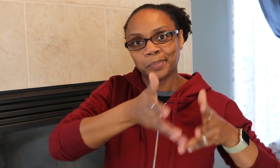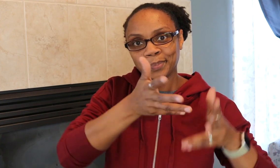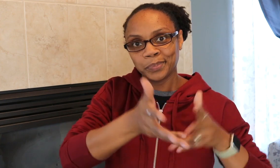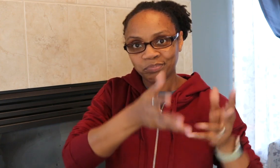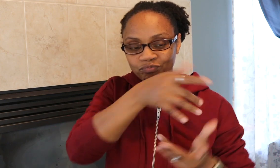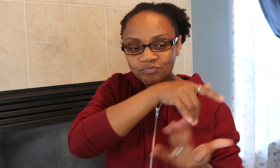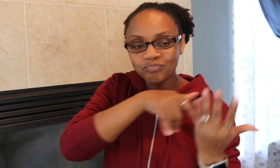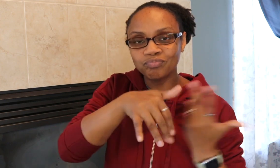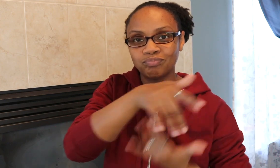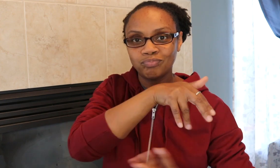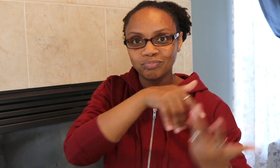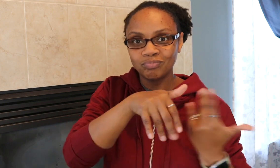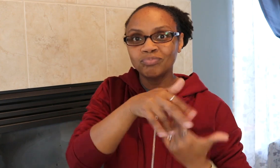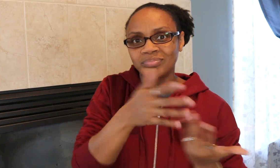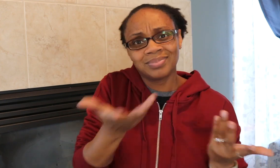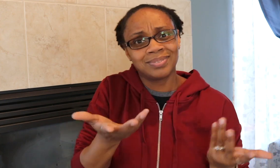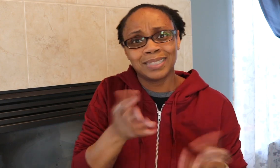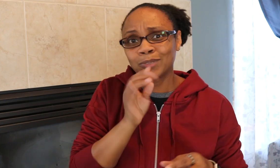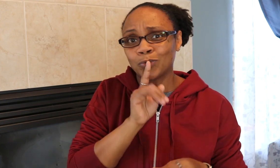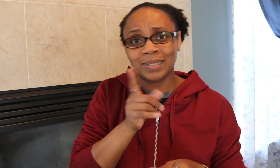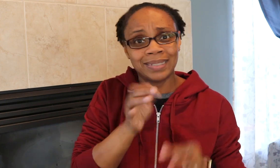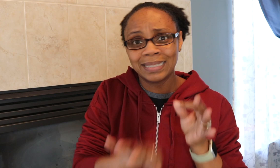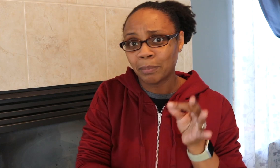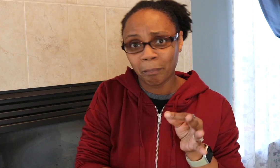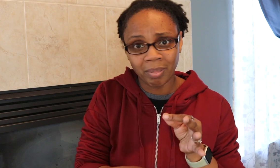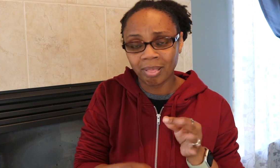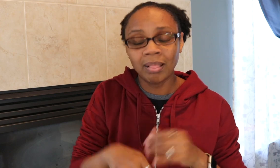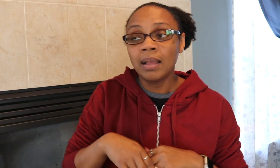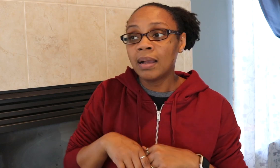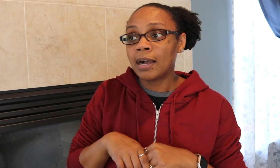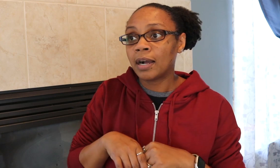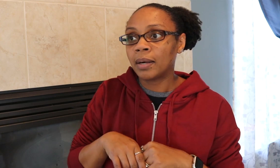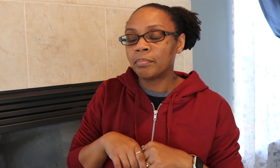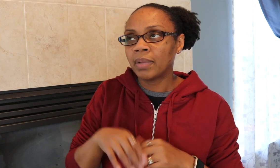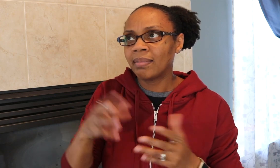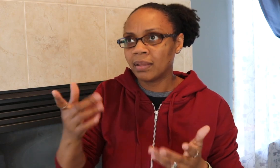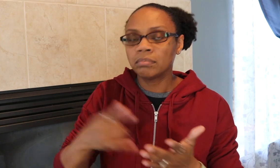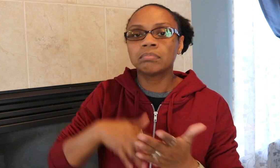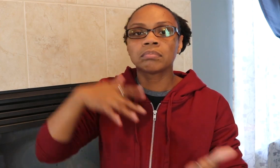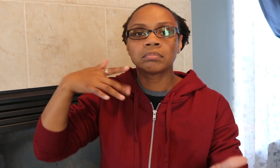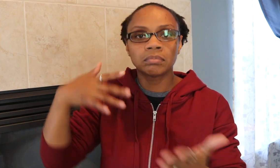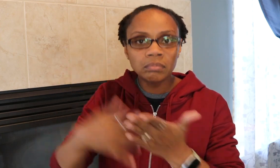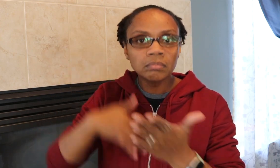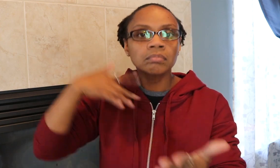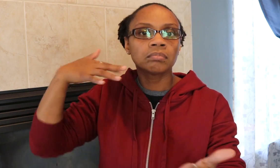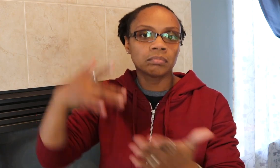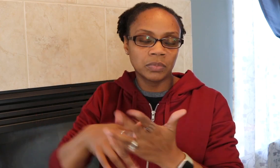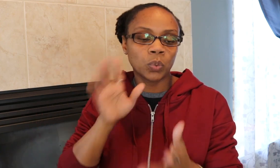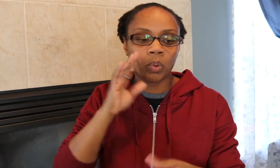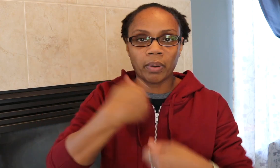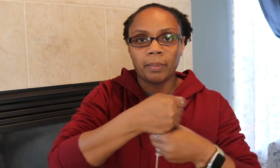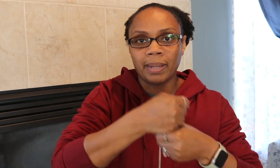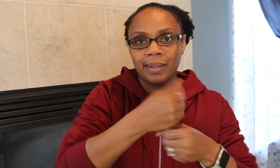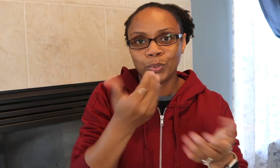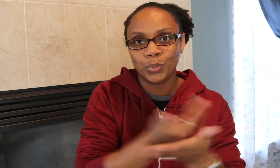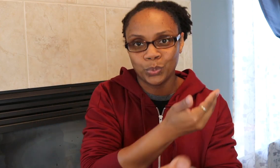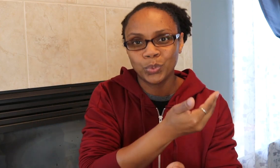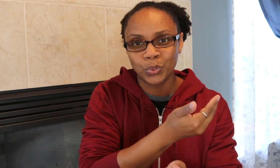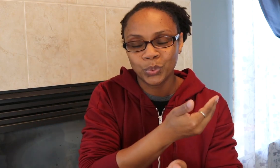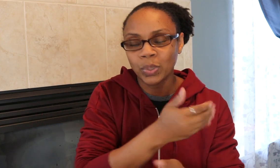the rest of the oils are still marinating and infusing. So very simple process. And that means you only actually have to make